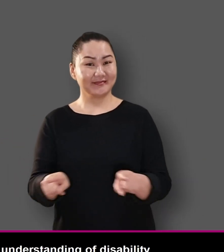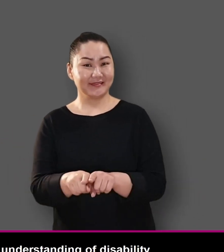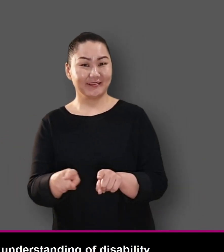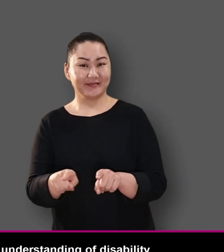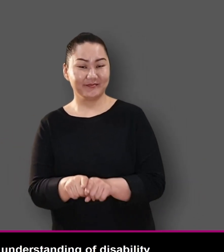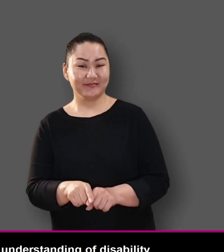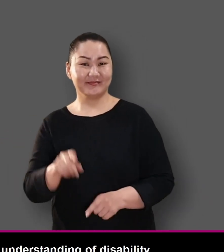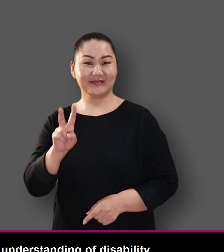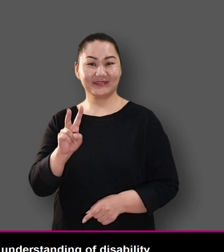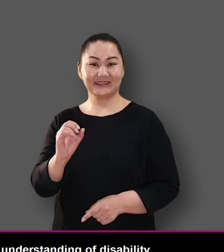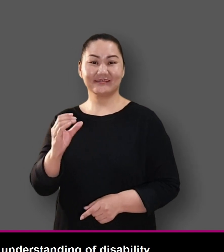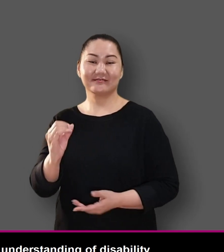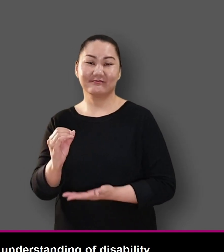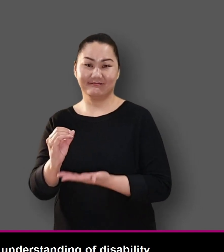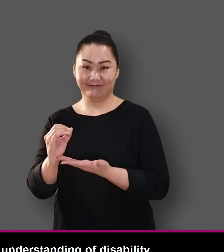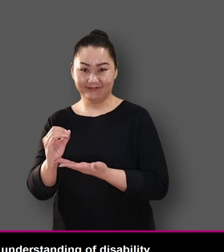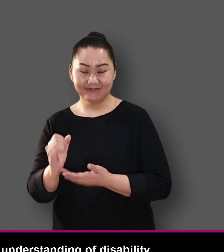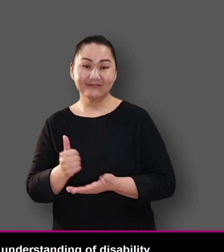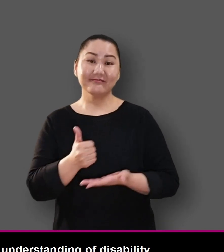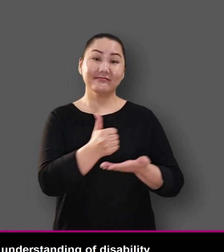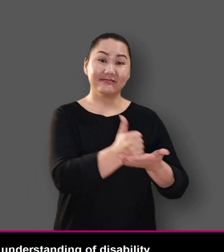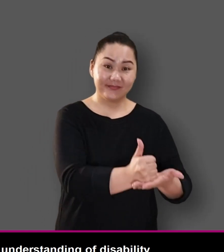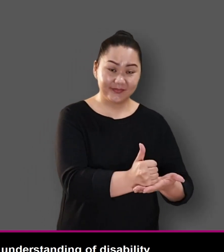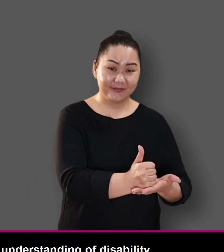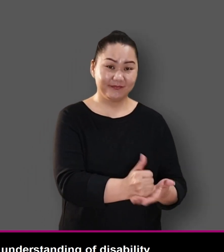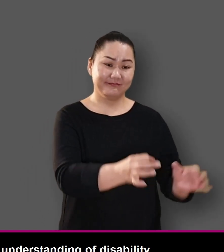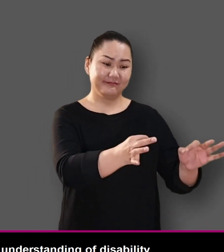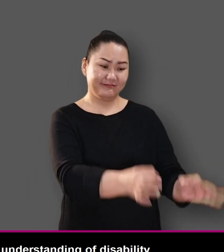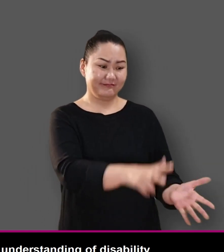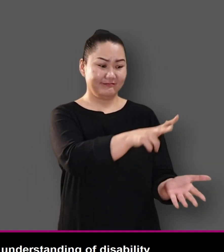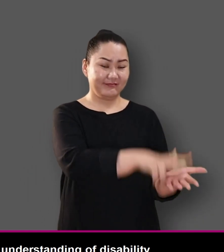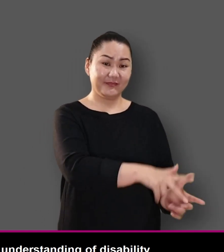We also help improve understanding of disability